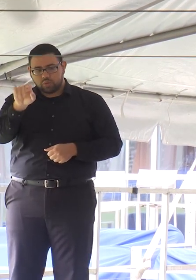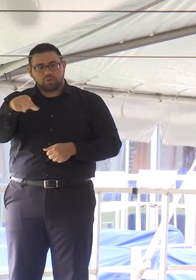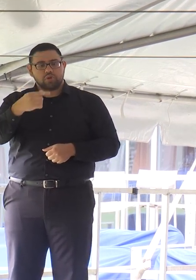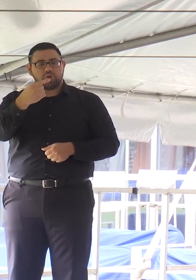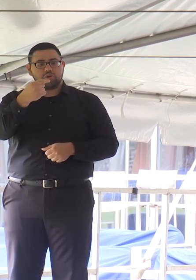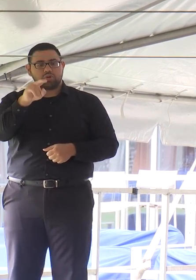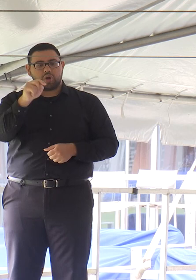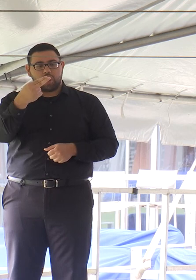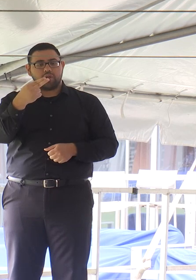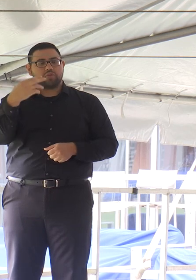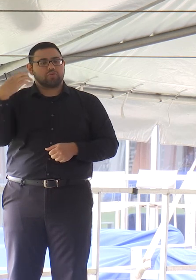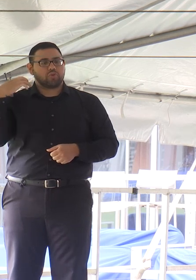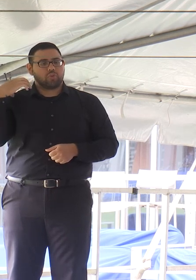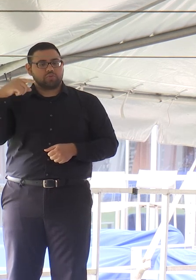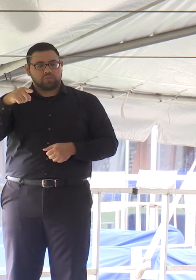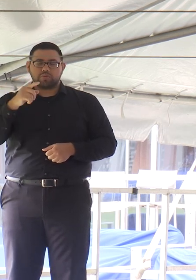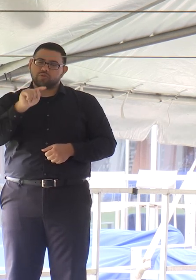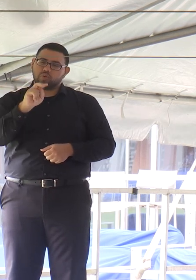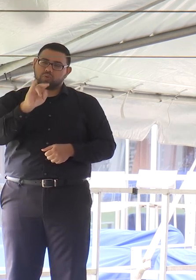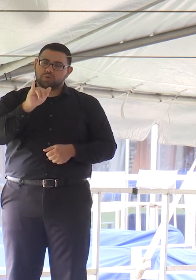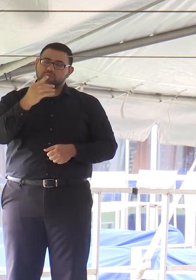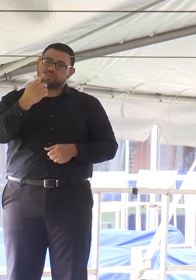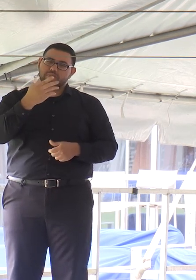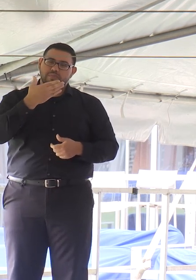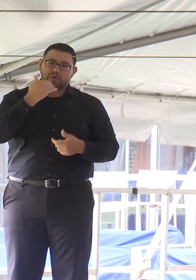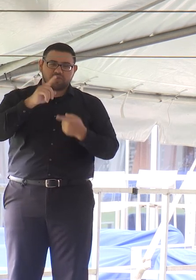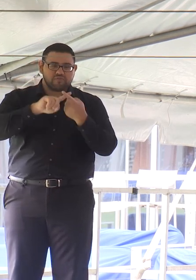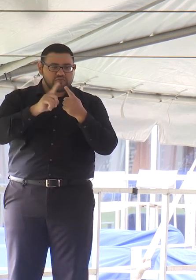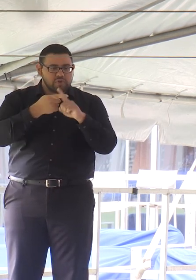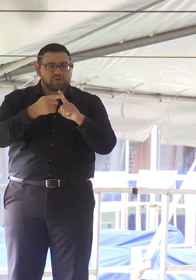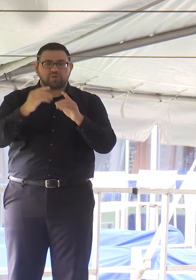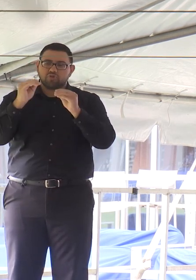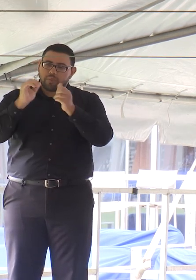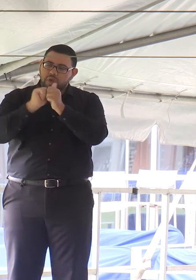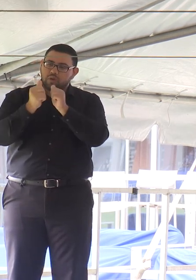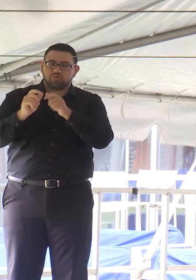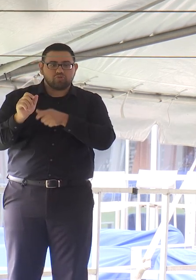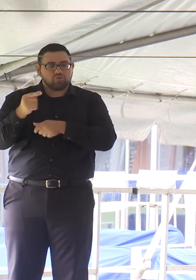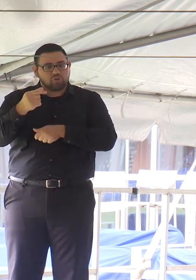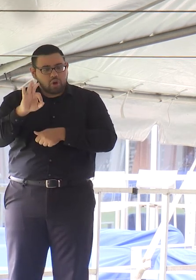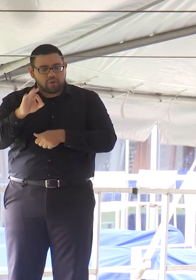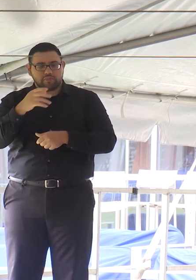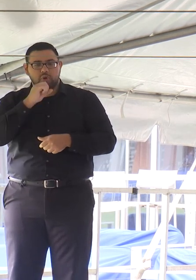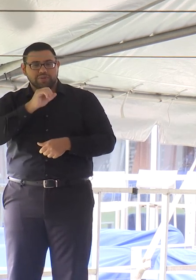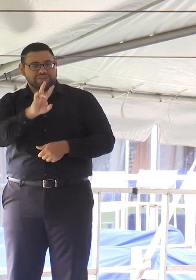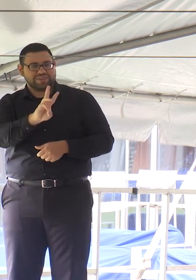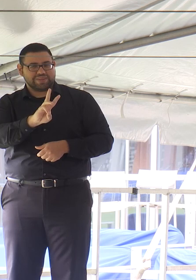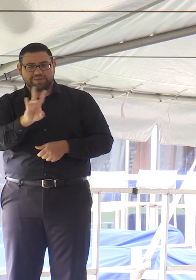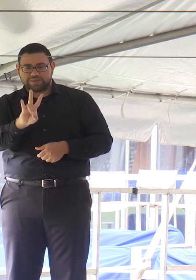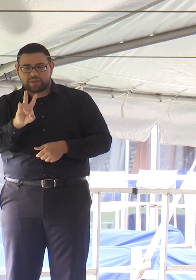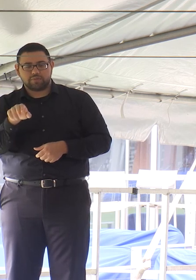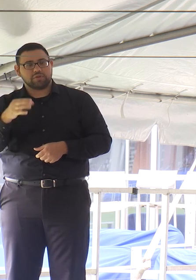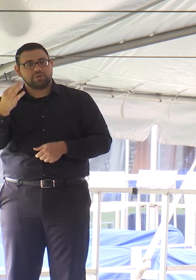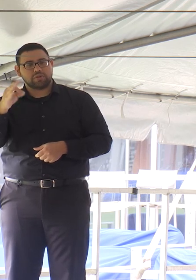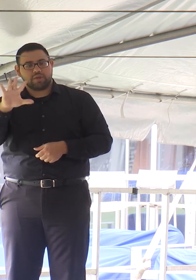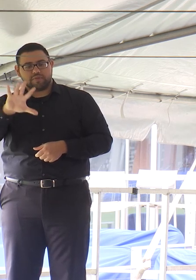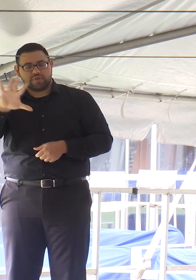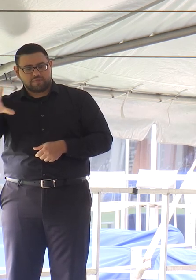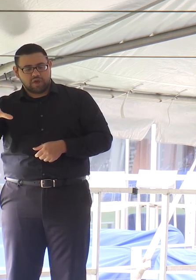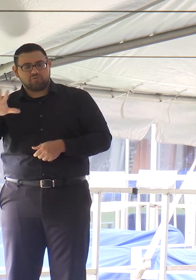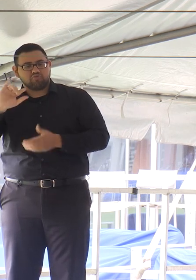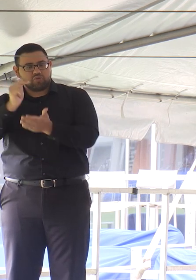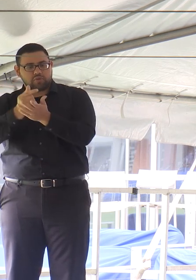golf coach at Pan Am. Tony is one of my best friends. He taught me to play golf from about age of 6 or 7. He was a